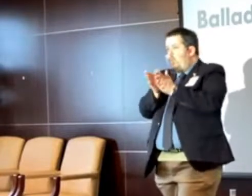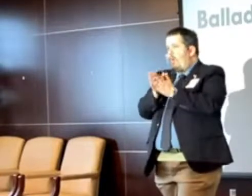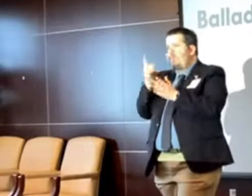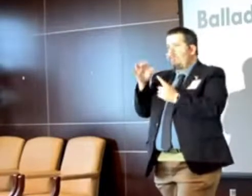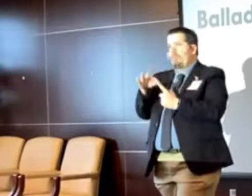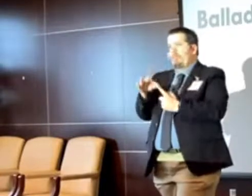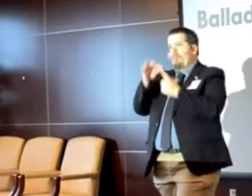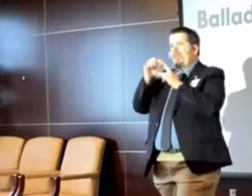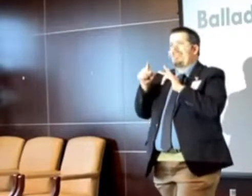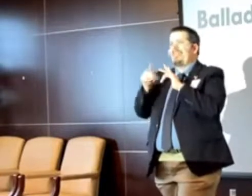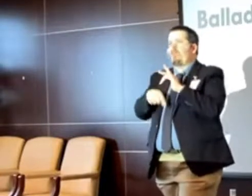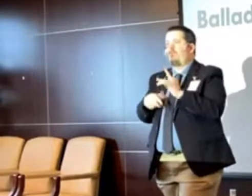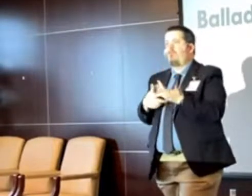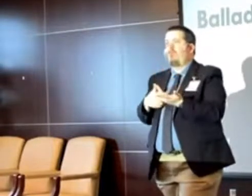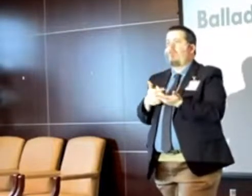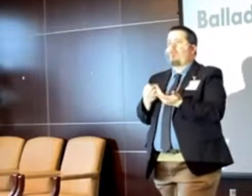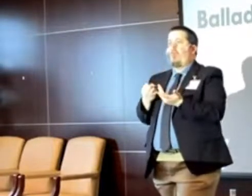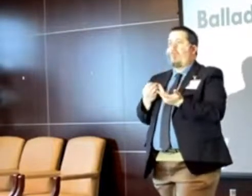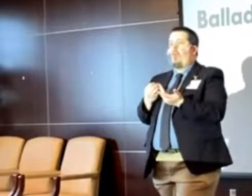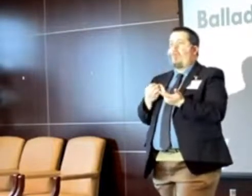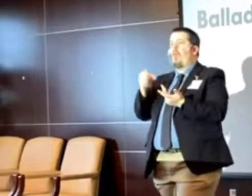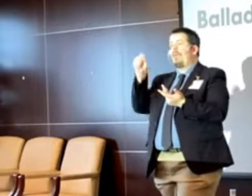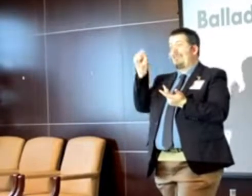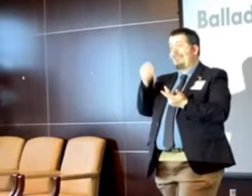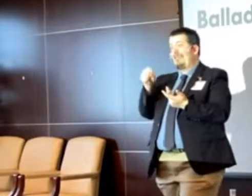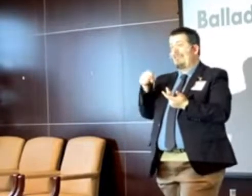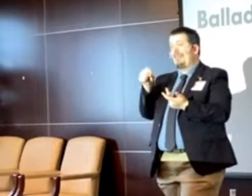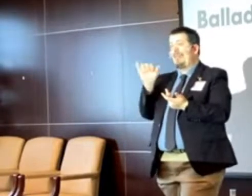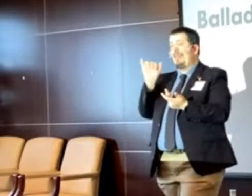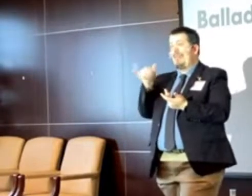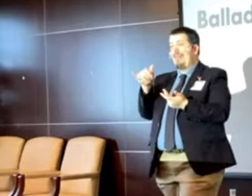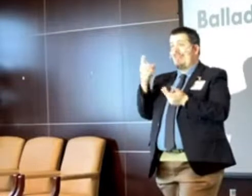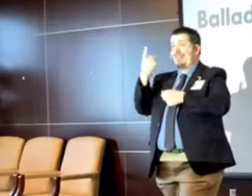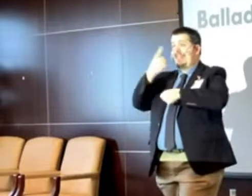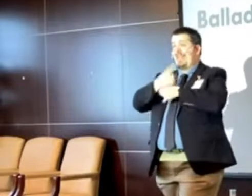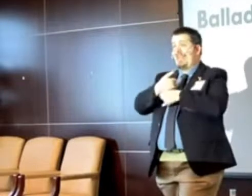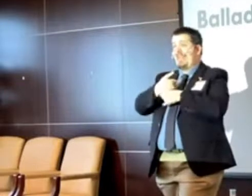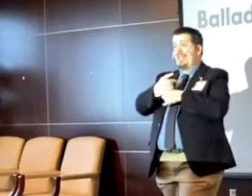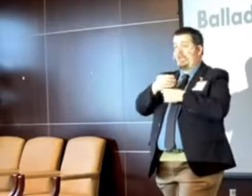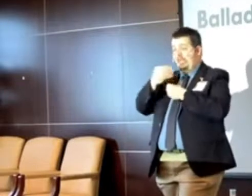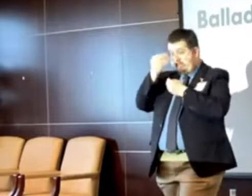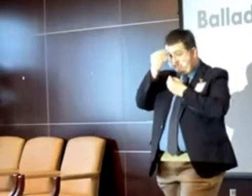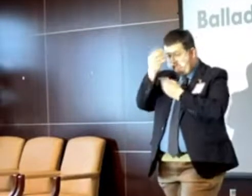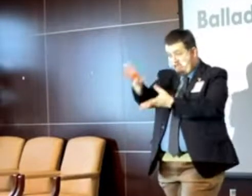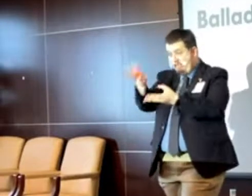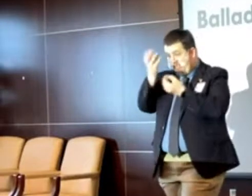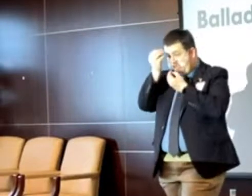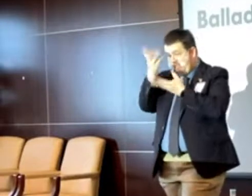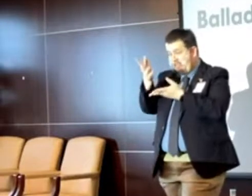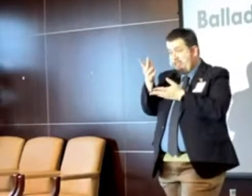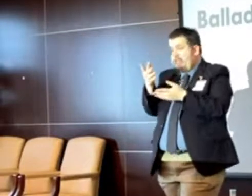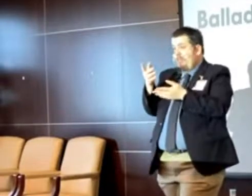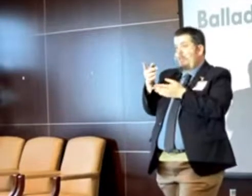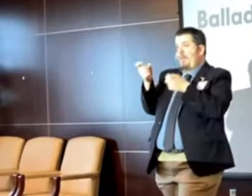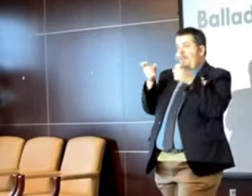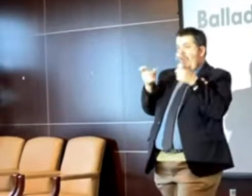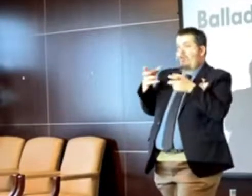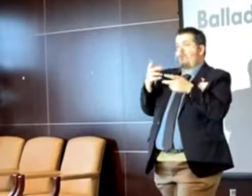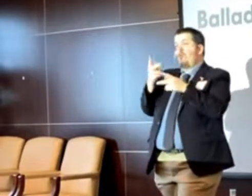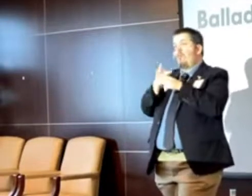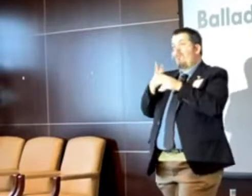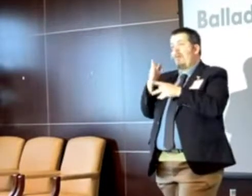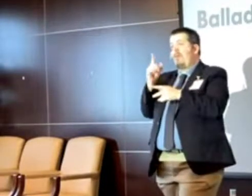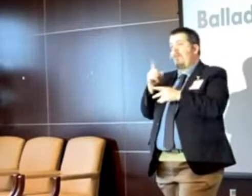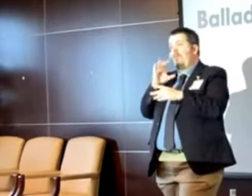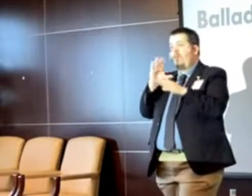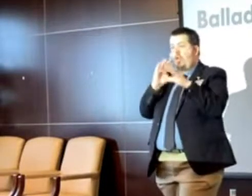exemption. So yes, that data is being provided regularly to the managers and supervisors with the expectation that